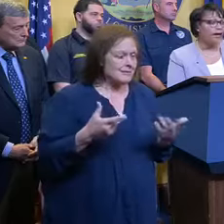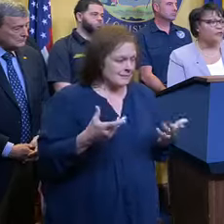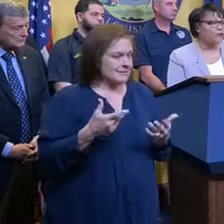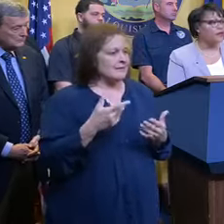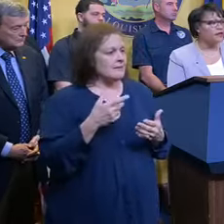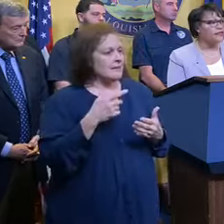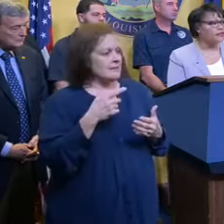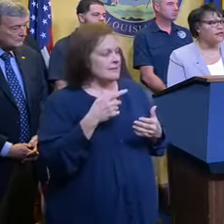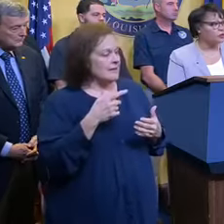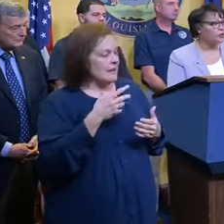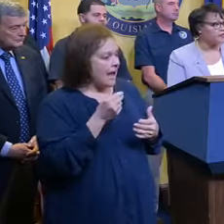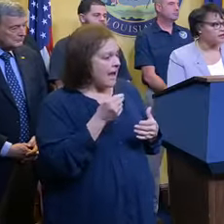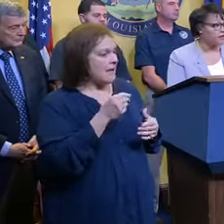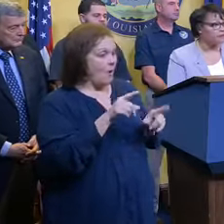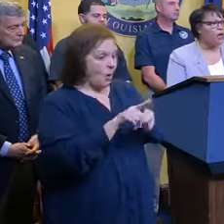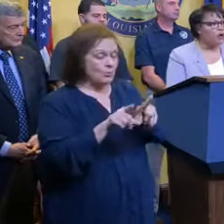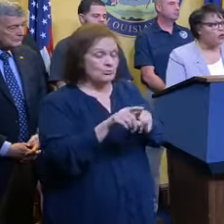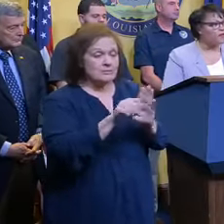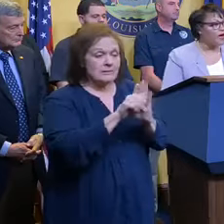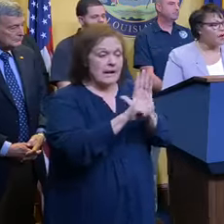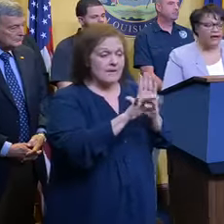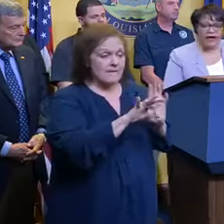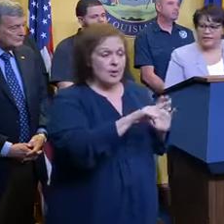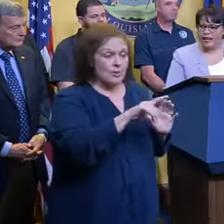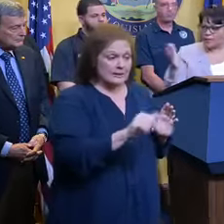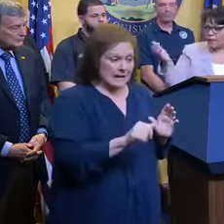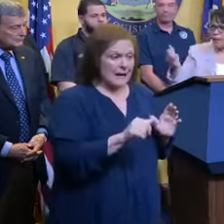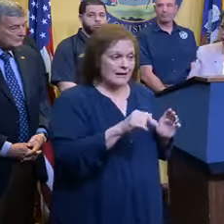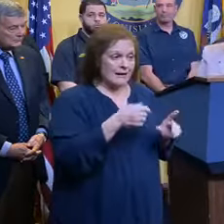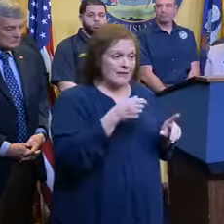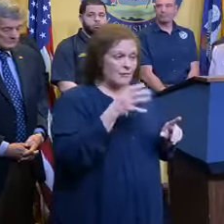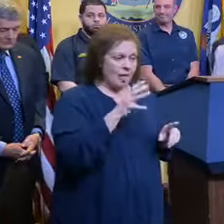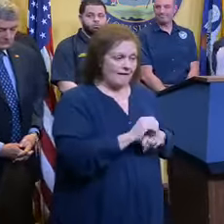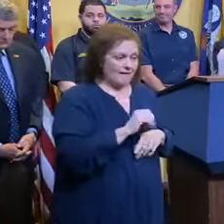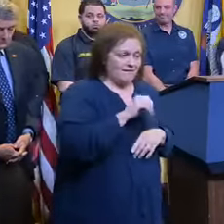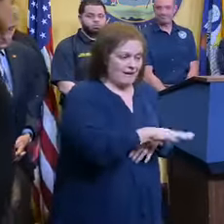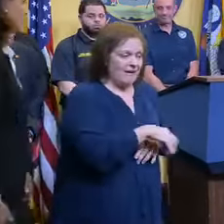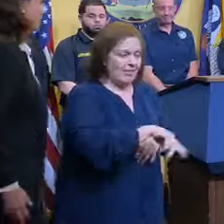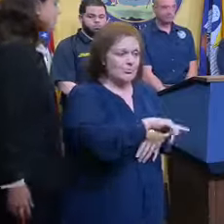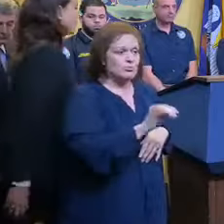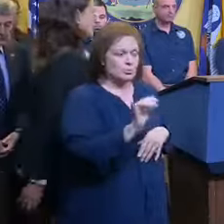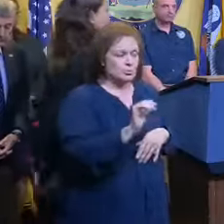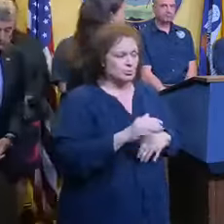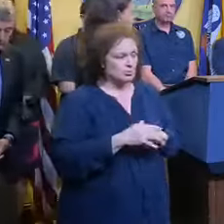Orleans as well as the state of Louisiana. With that, I want to ask Councilmember Palmer. You want to come up?